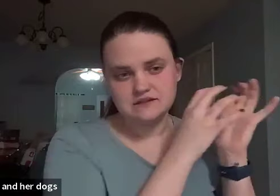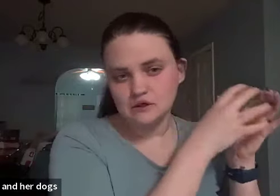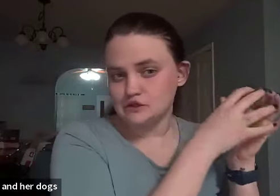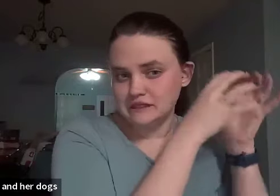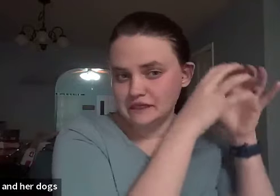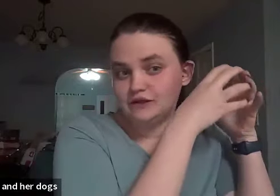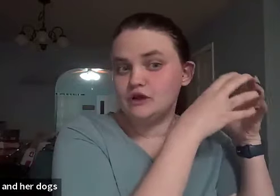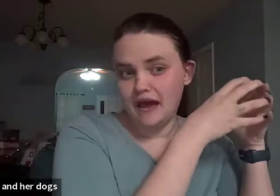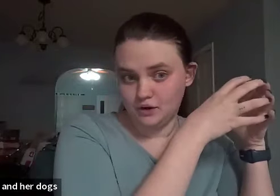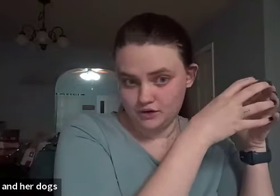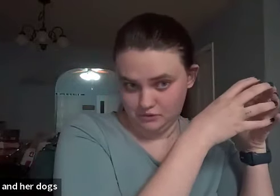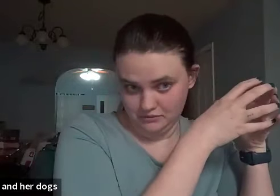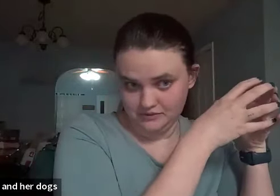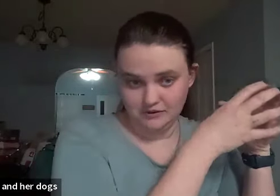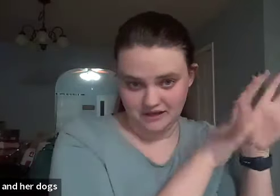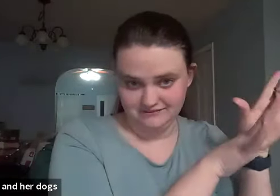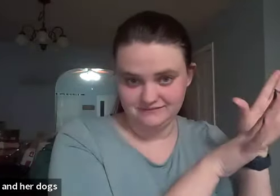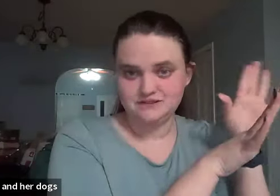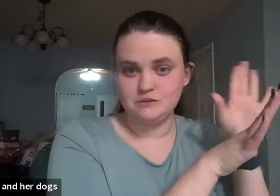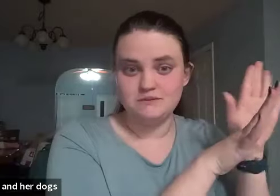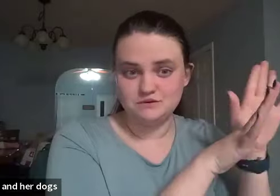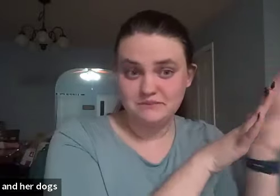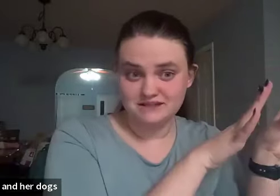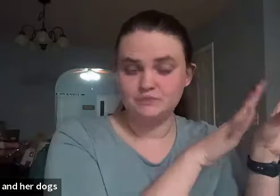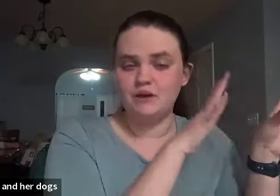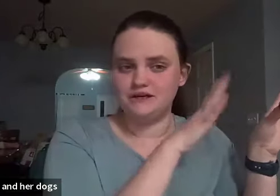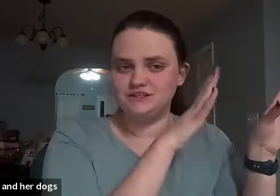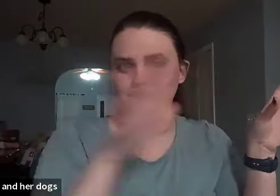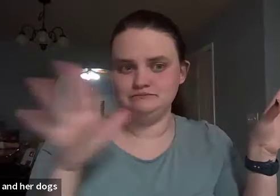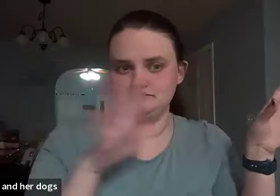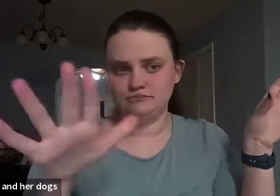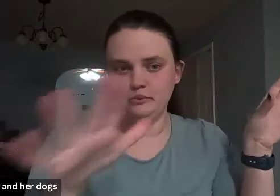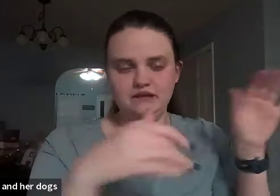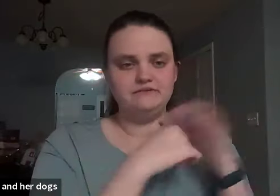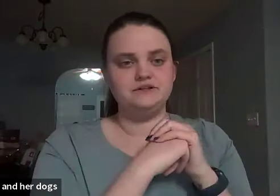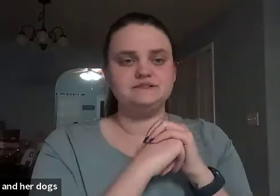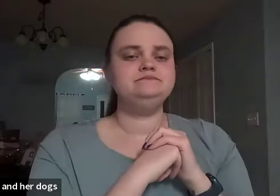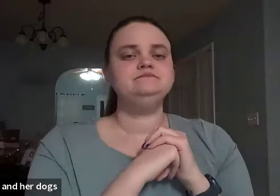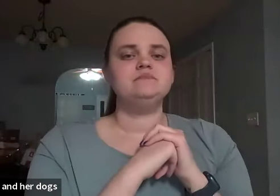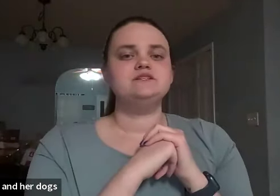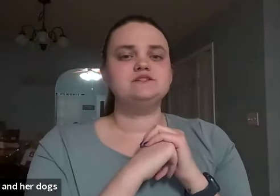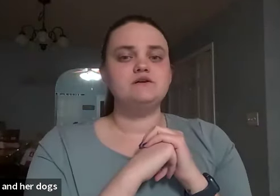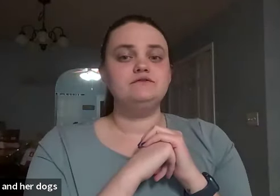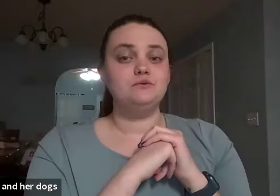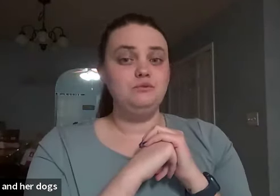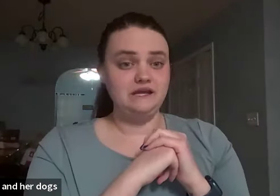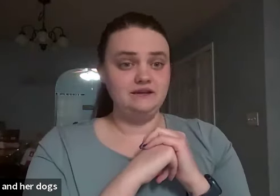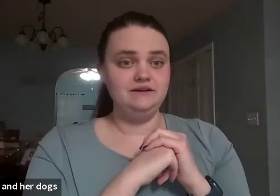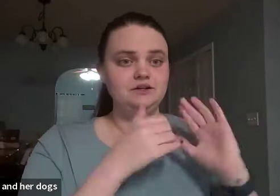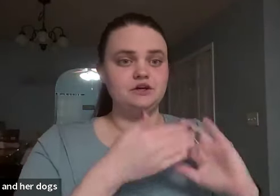its own little category group. Okay. So I promise we'll get back to it, but I want to do week first. So for week, you're